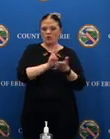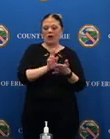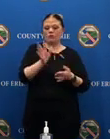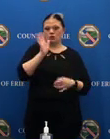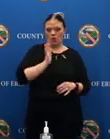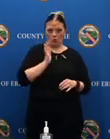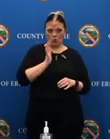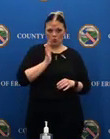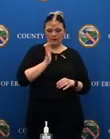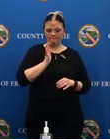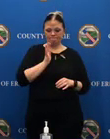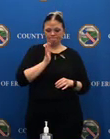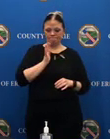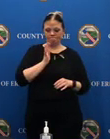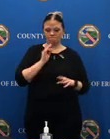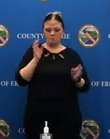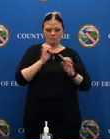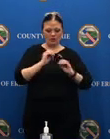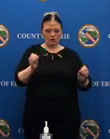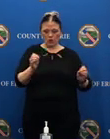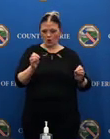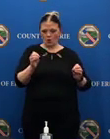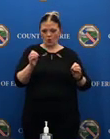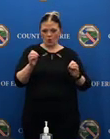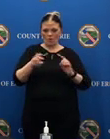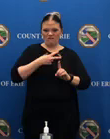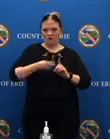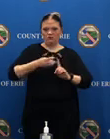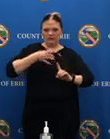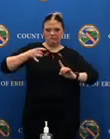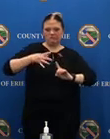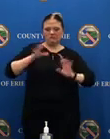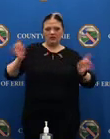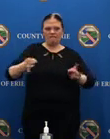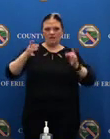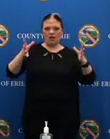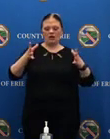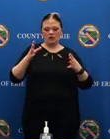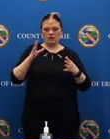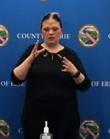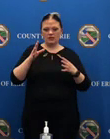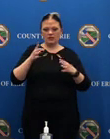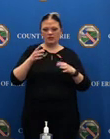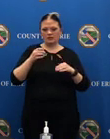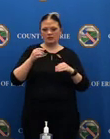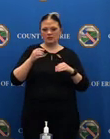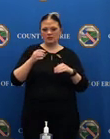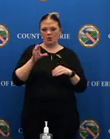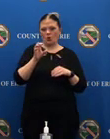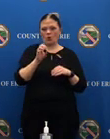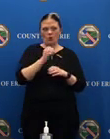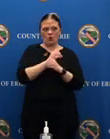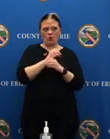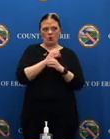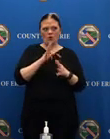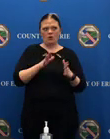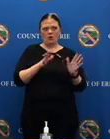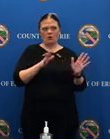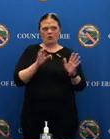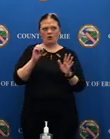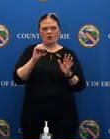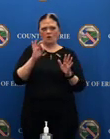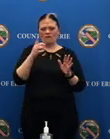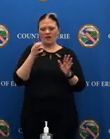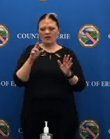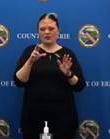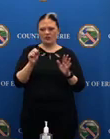ago, that there were no violent offenders in either the holding center. Well, excuse